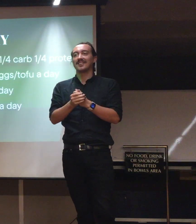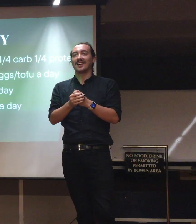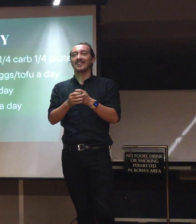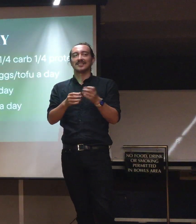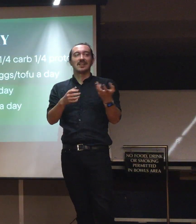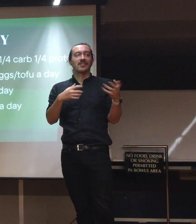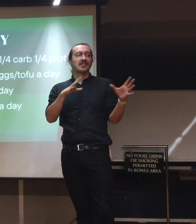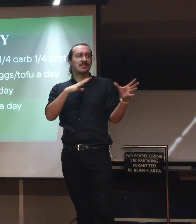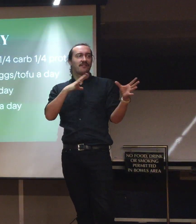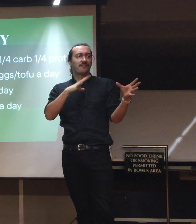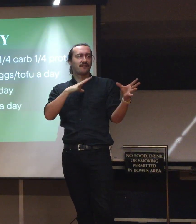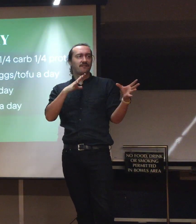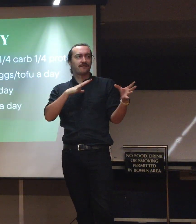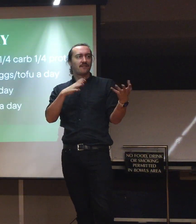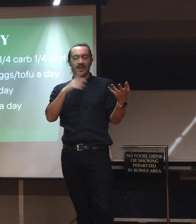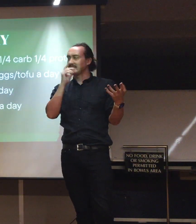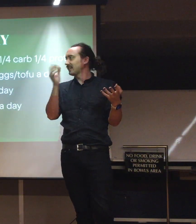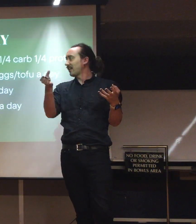Yeah.